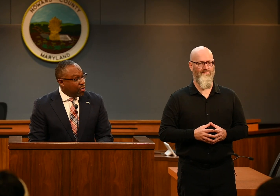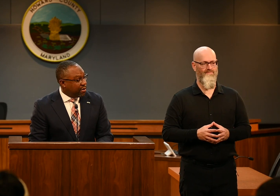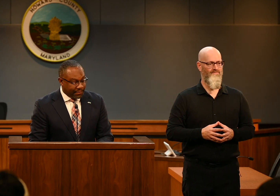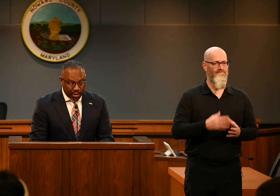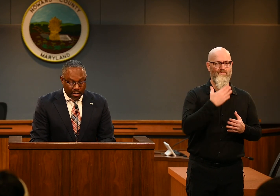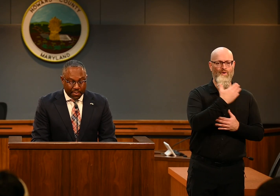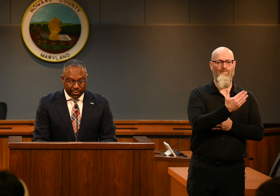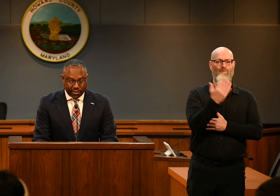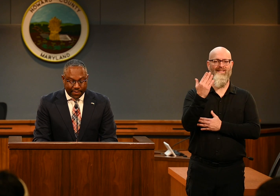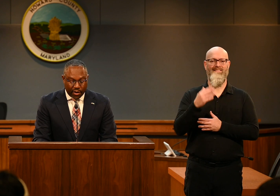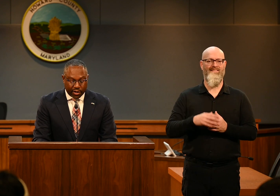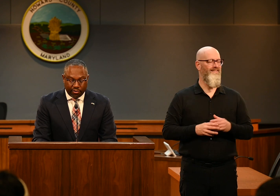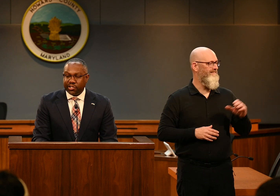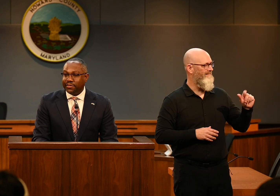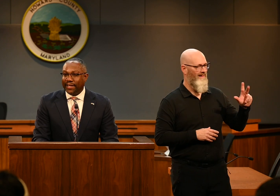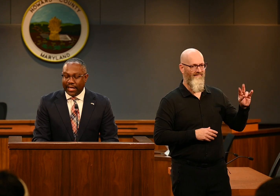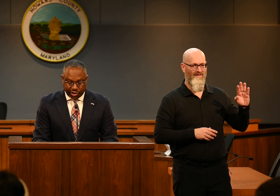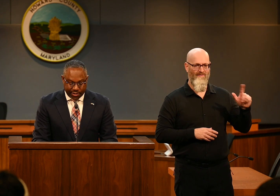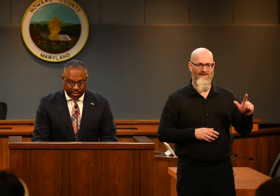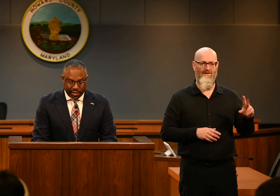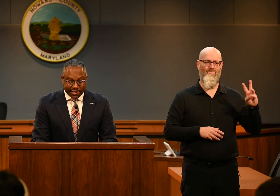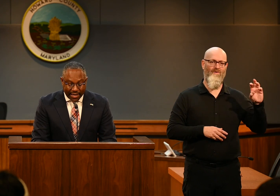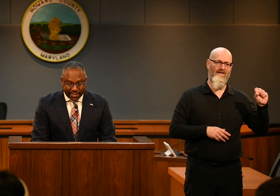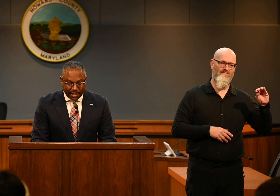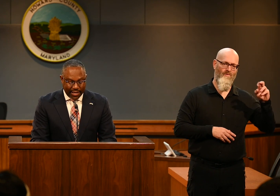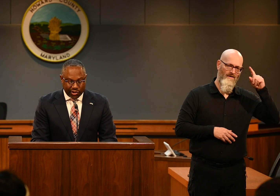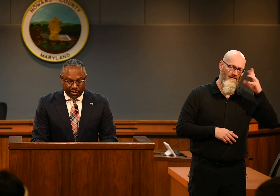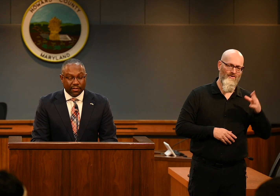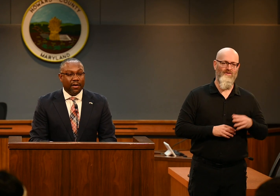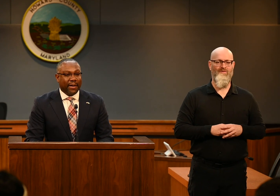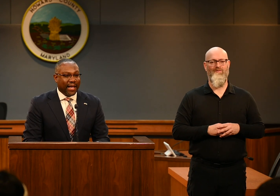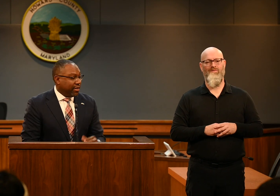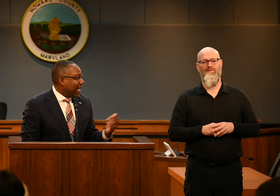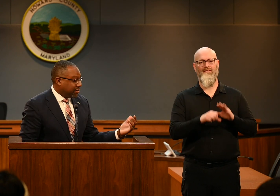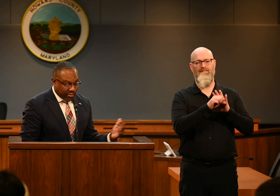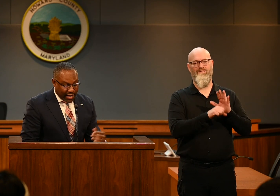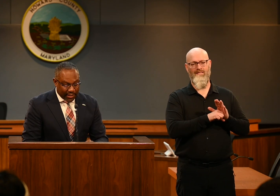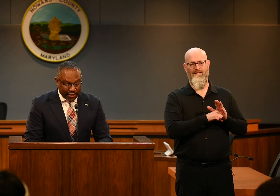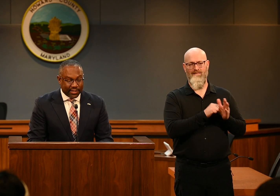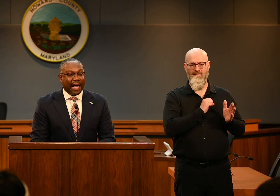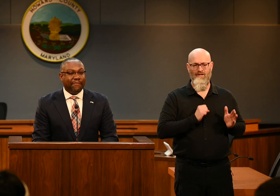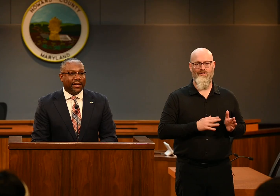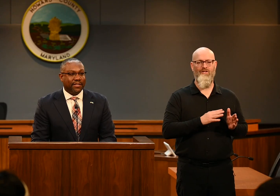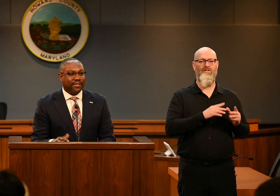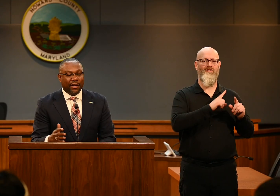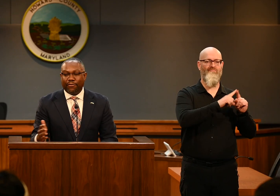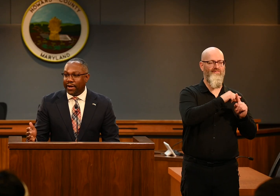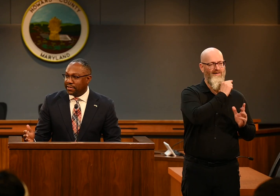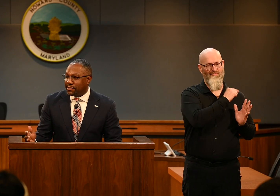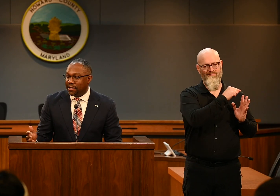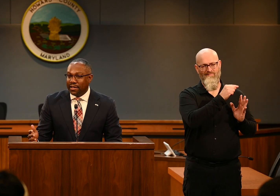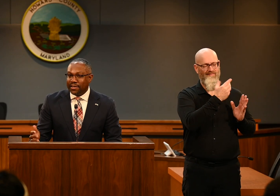Wes Moore, members of our congressional delegation, state delegation, my county council colleagues, advocates,